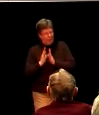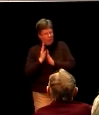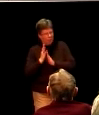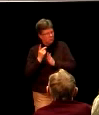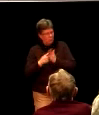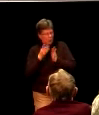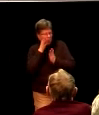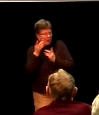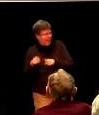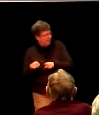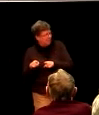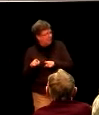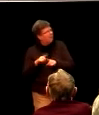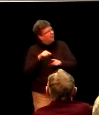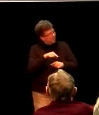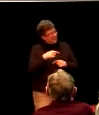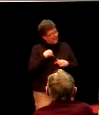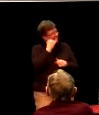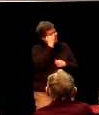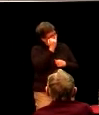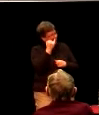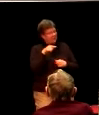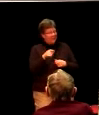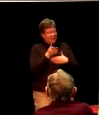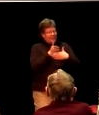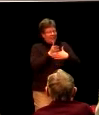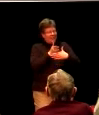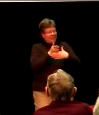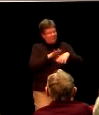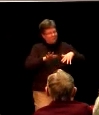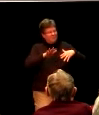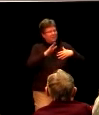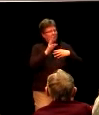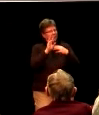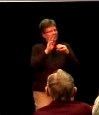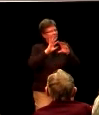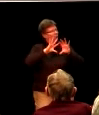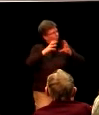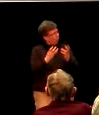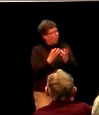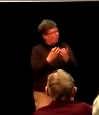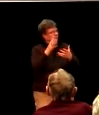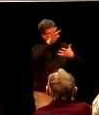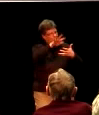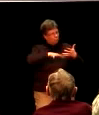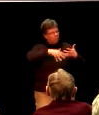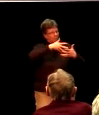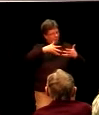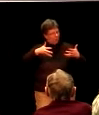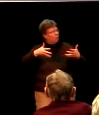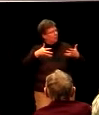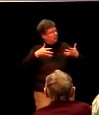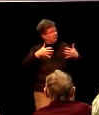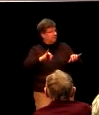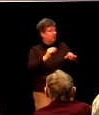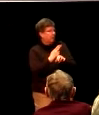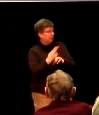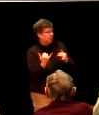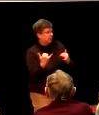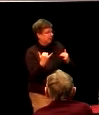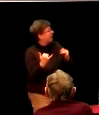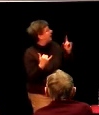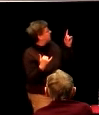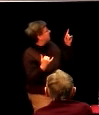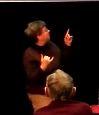But at least he came up with the idea, and he divided the world into a grid. And this is exactly the way our fancy supercomputers run our models